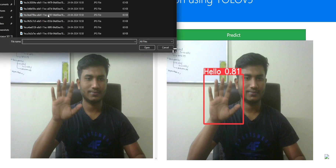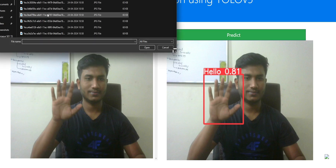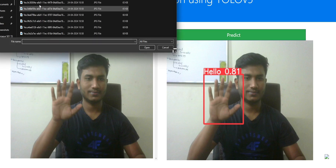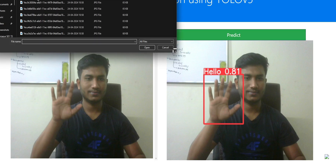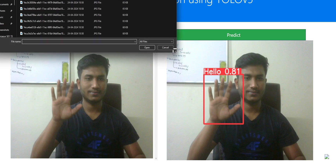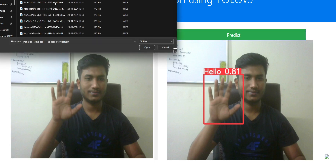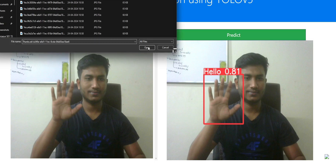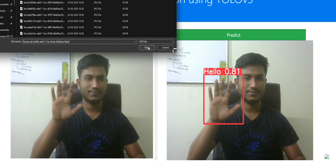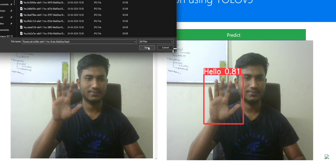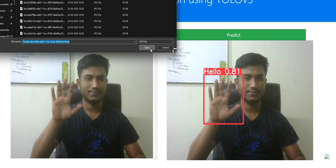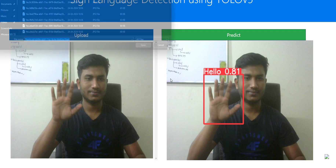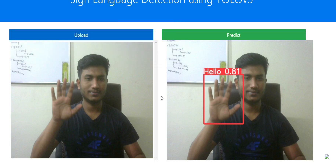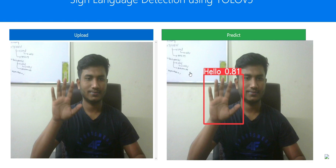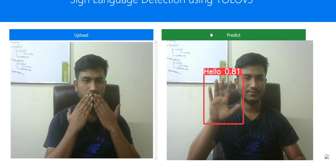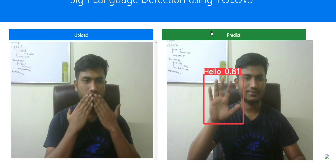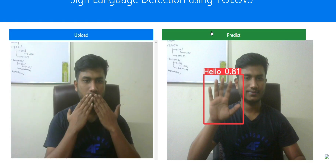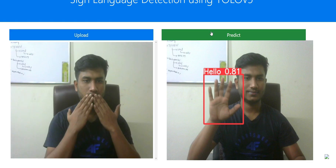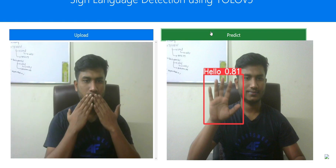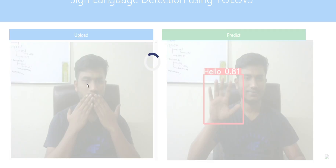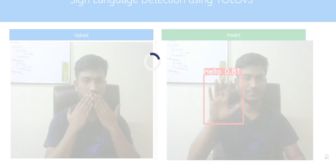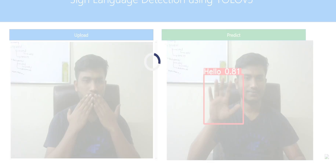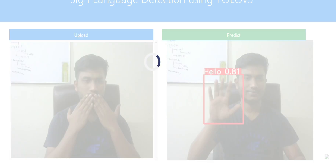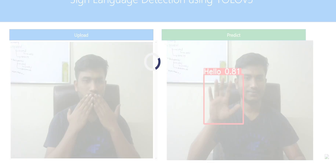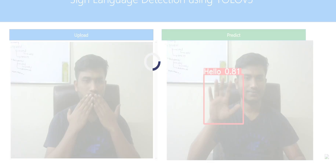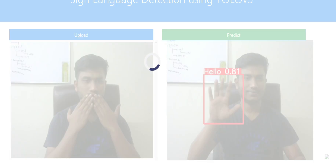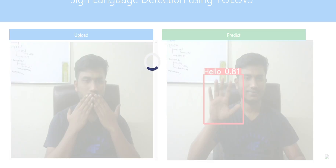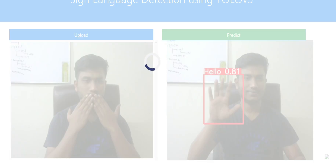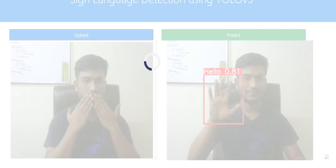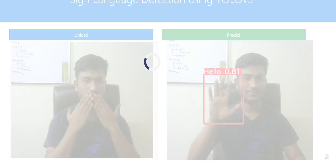of image. Let's say I'll upload the thanks one.